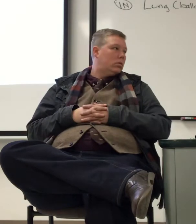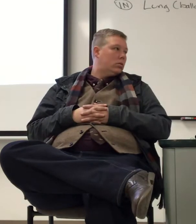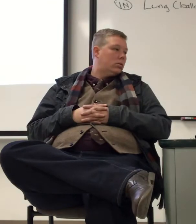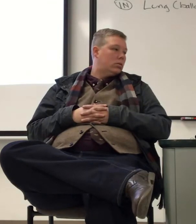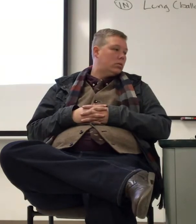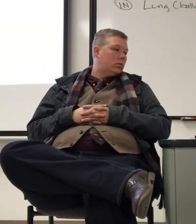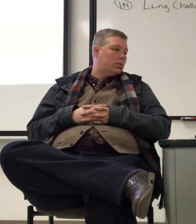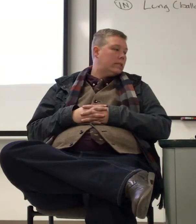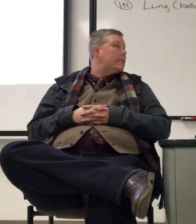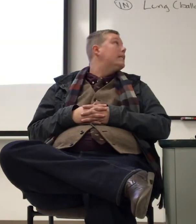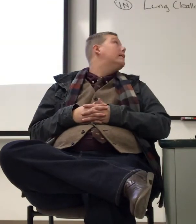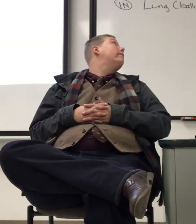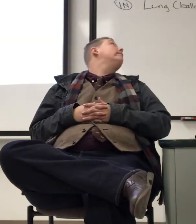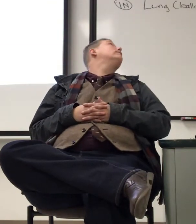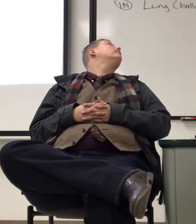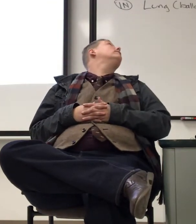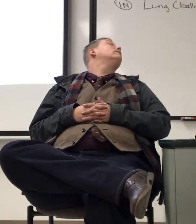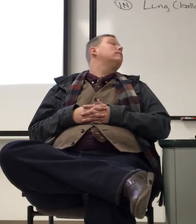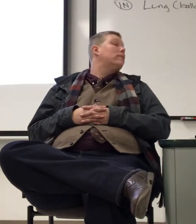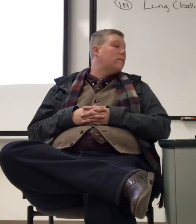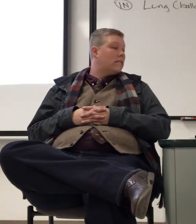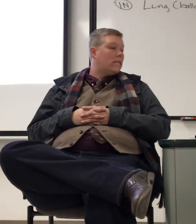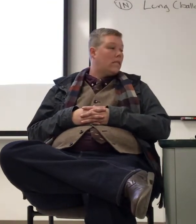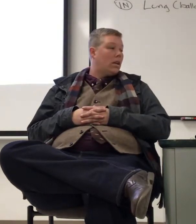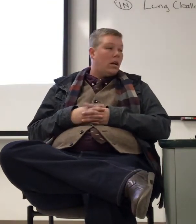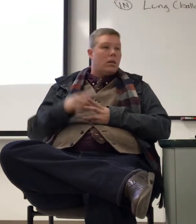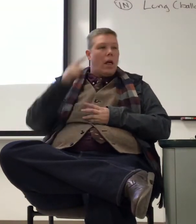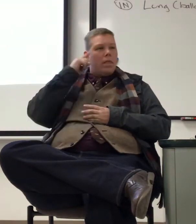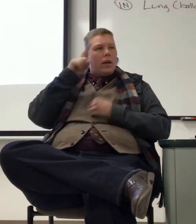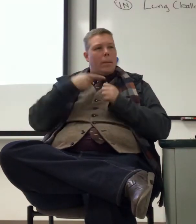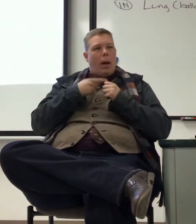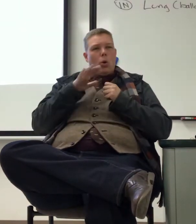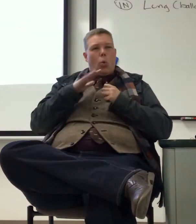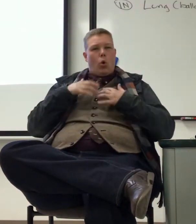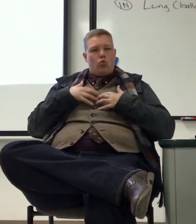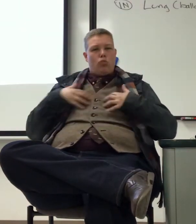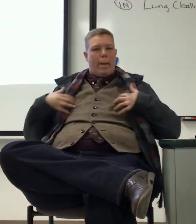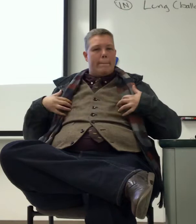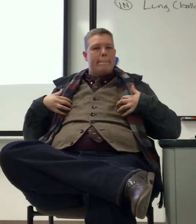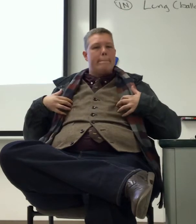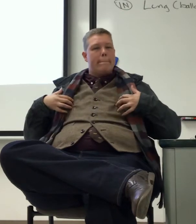Chest wall. Just think about your rib cage.